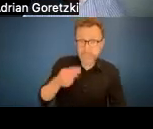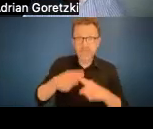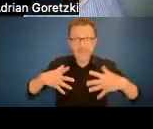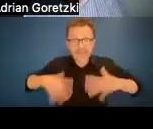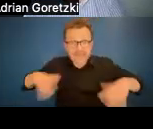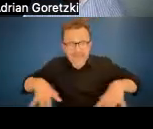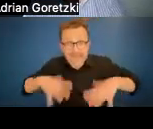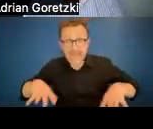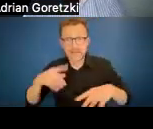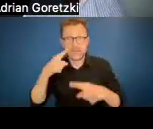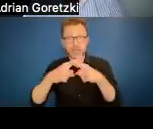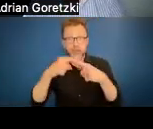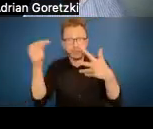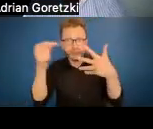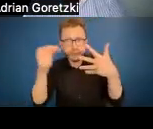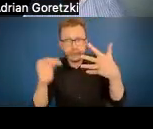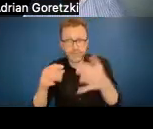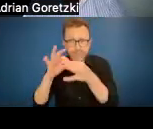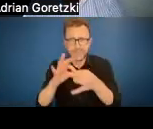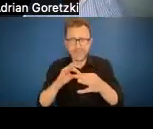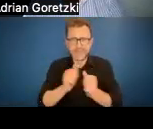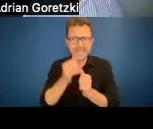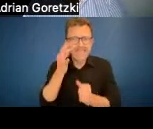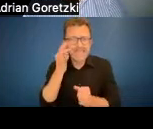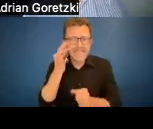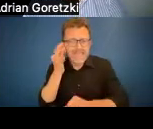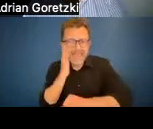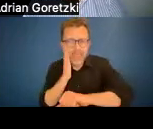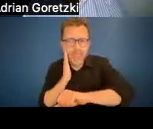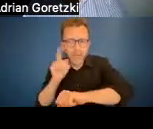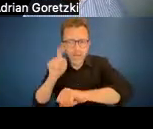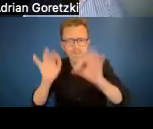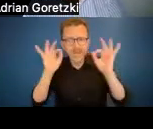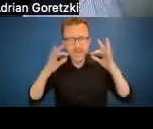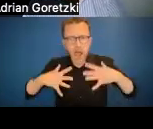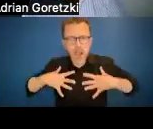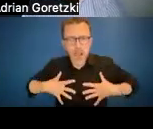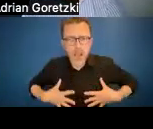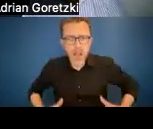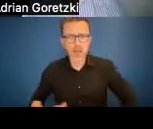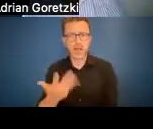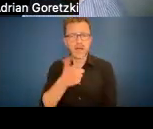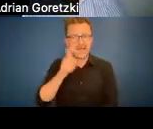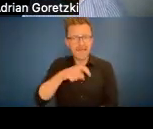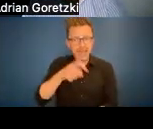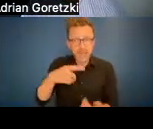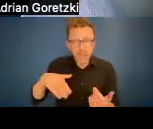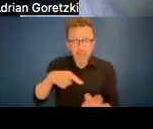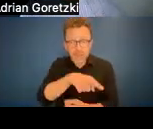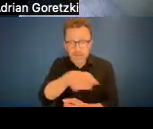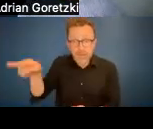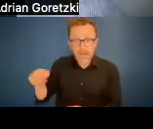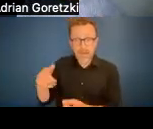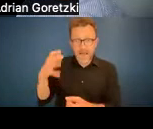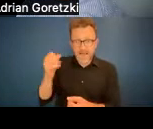or something like this, a little bit more, but they are, the foundation looked for individual